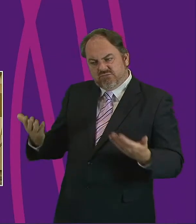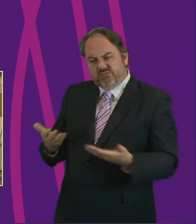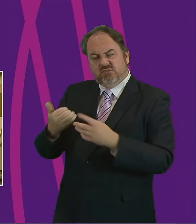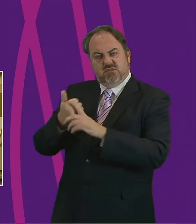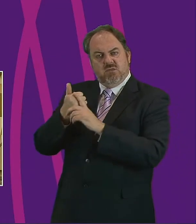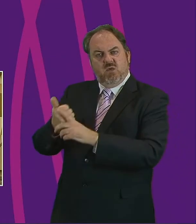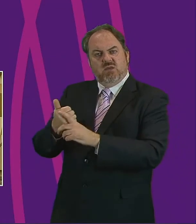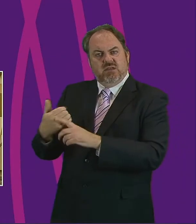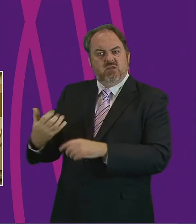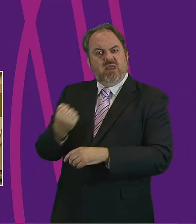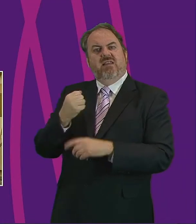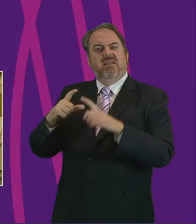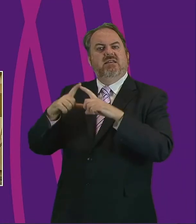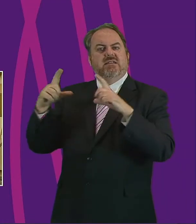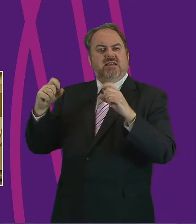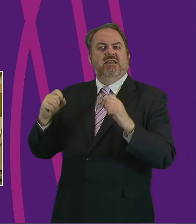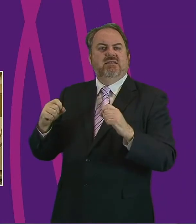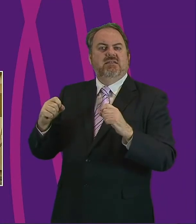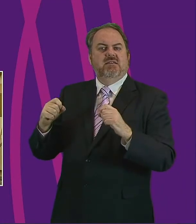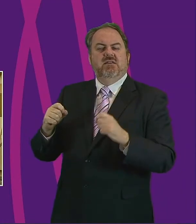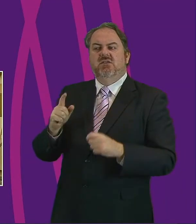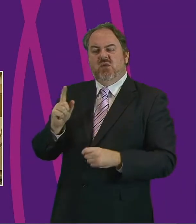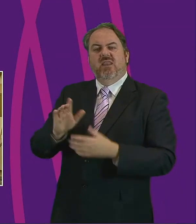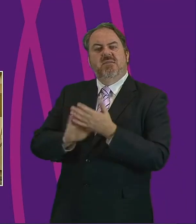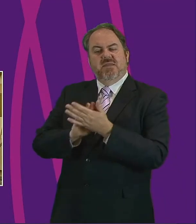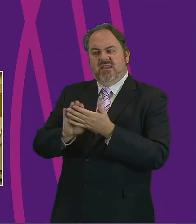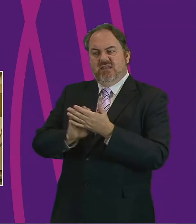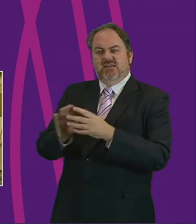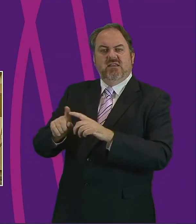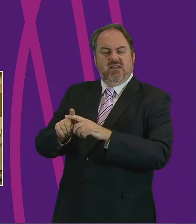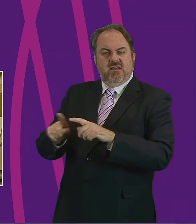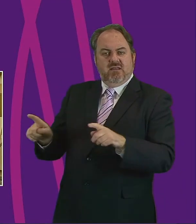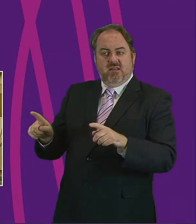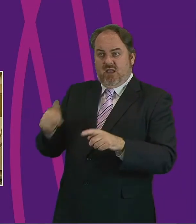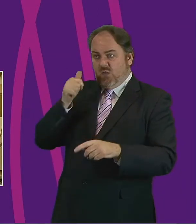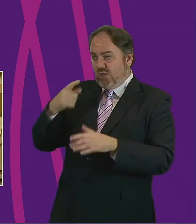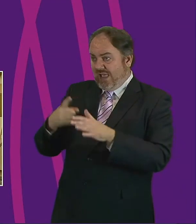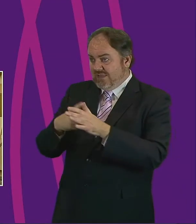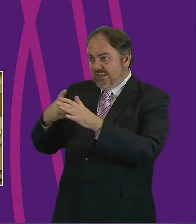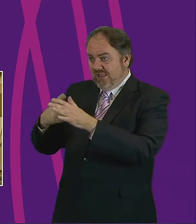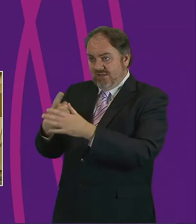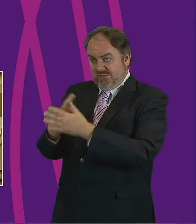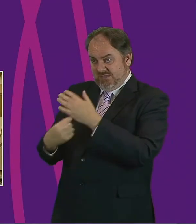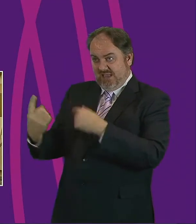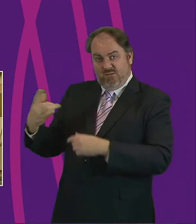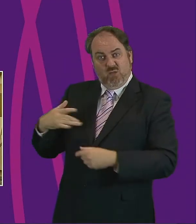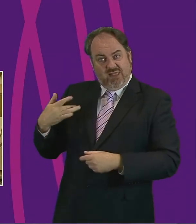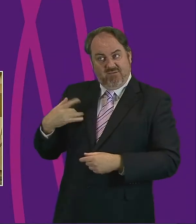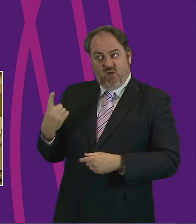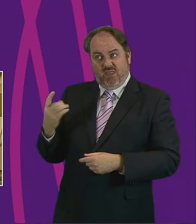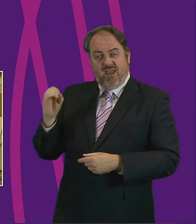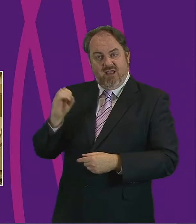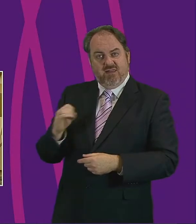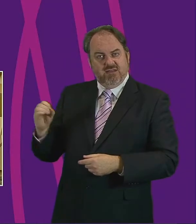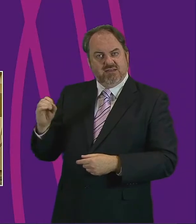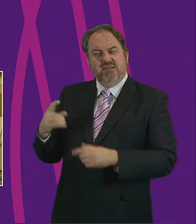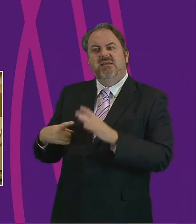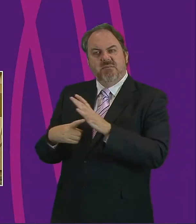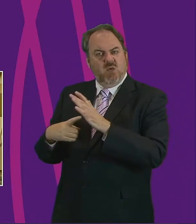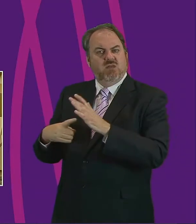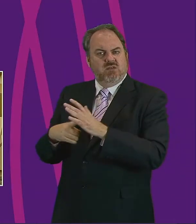the involvement of people who actually live in our islands, like Alistair and his constituents, is absolutely key to